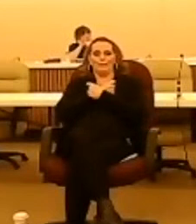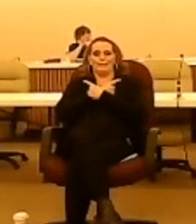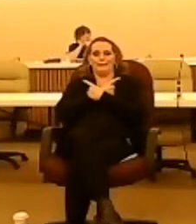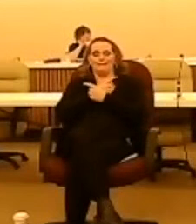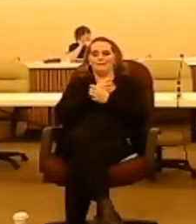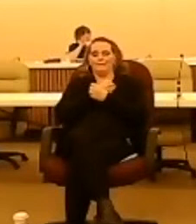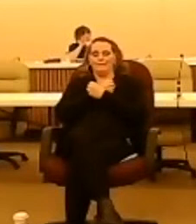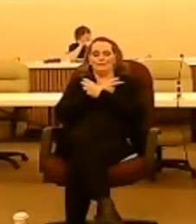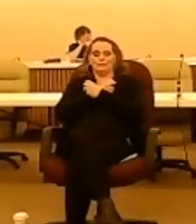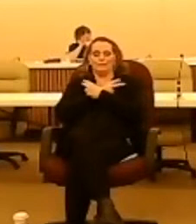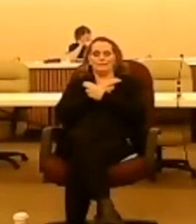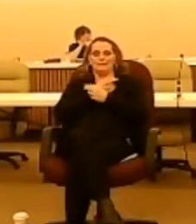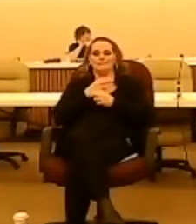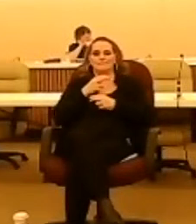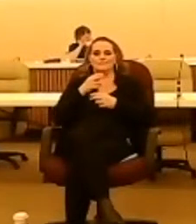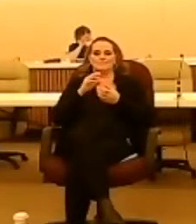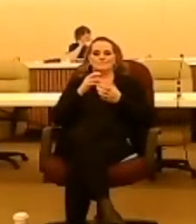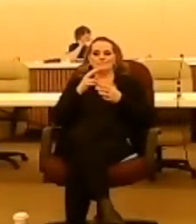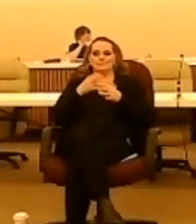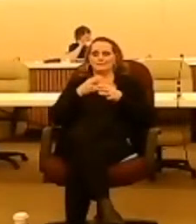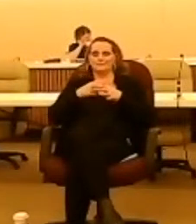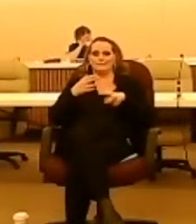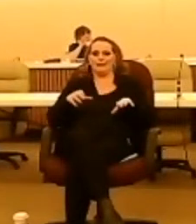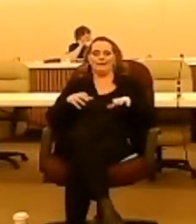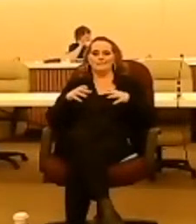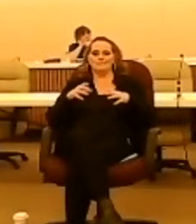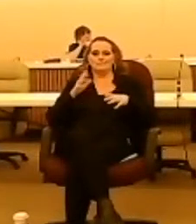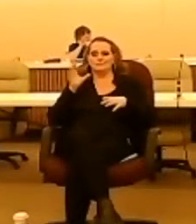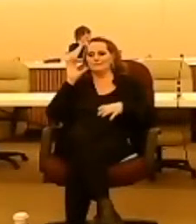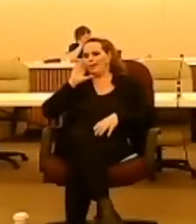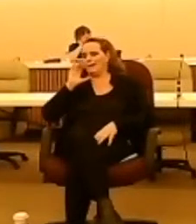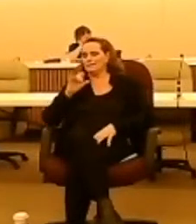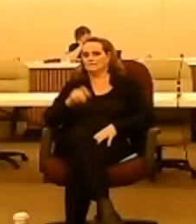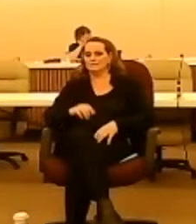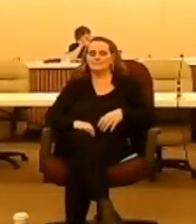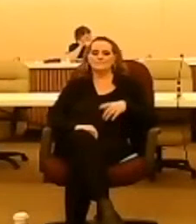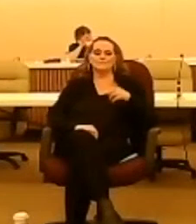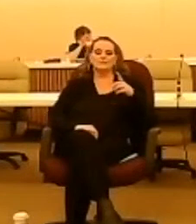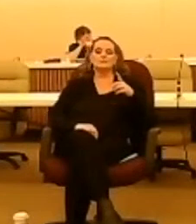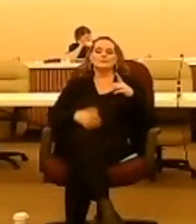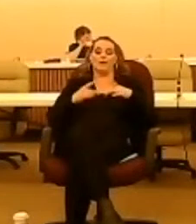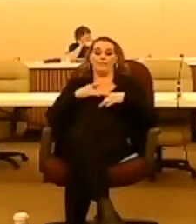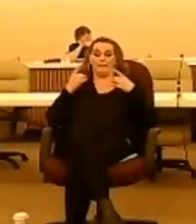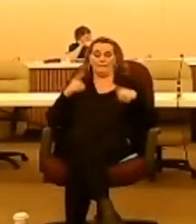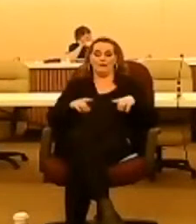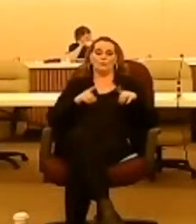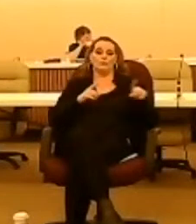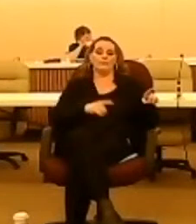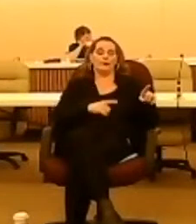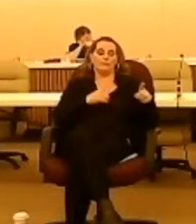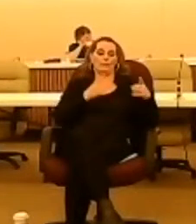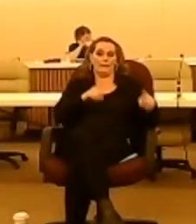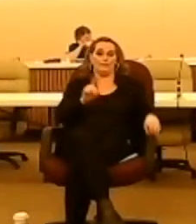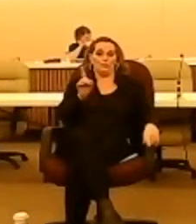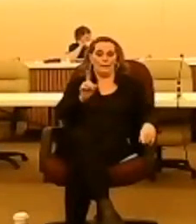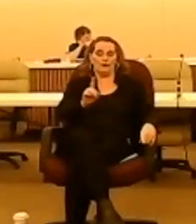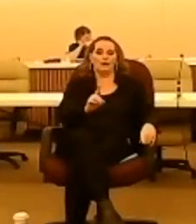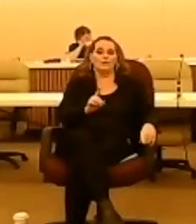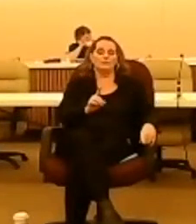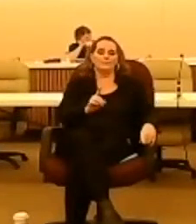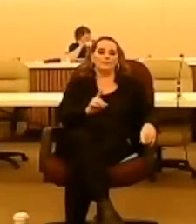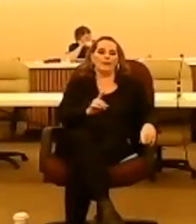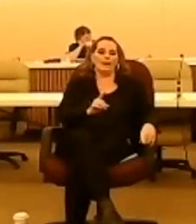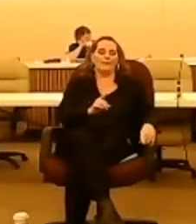on Saturday, March 27th and Sunday, March 28th. The event will be held at the Senior Center gazebo.